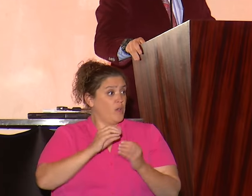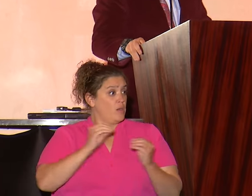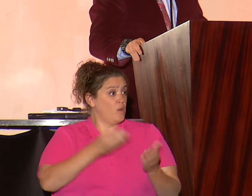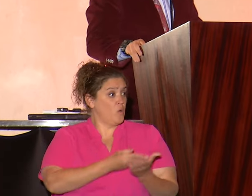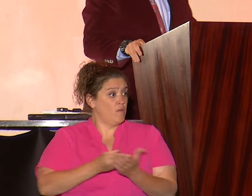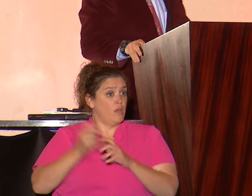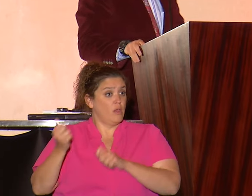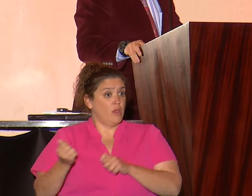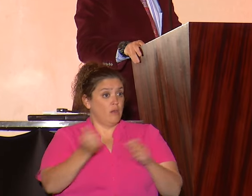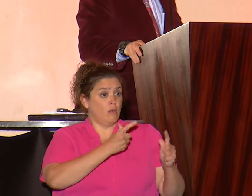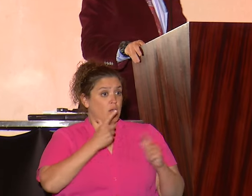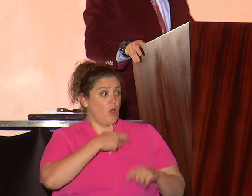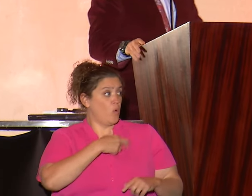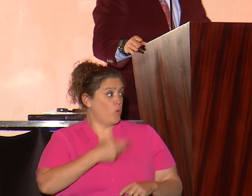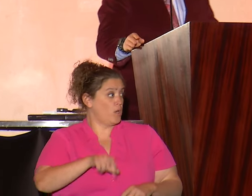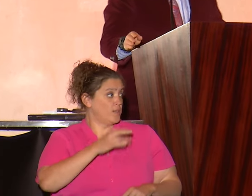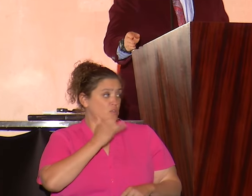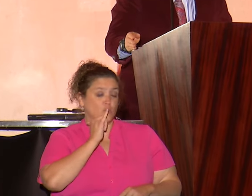wrong.